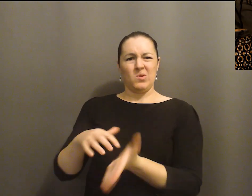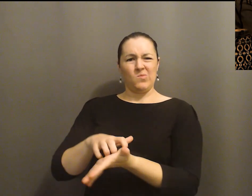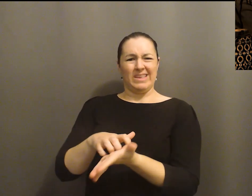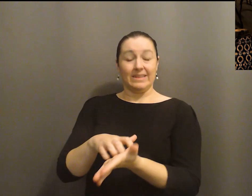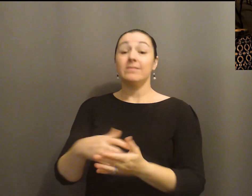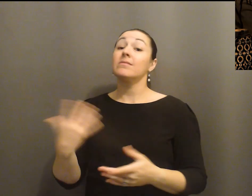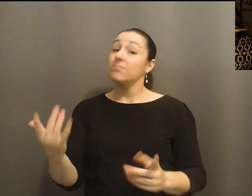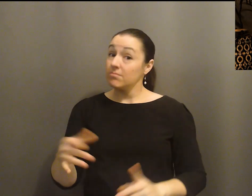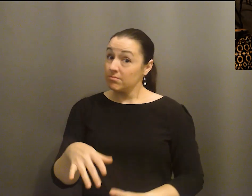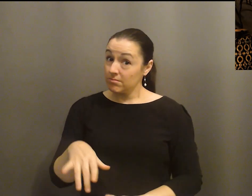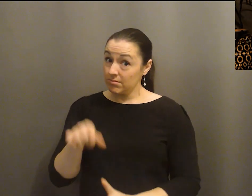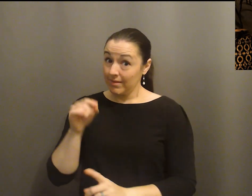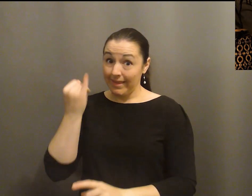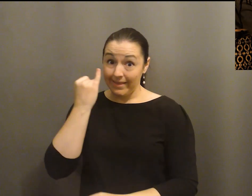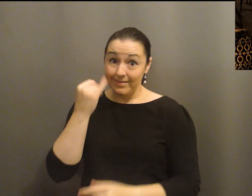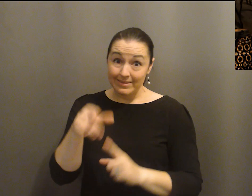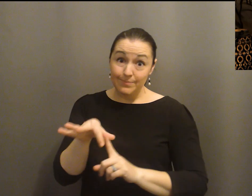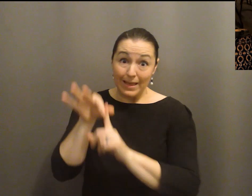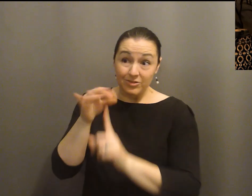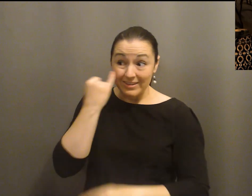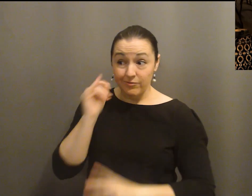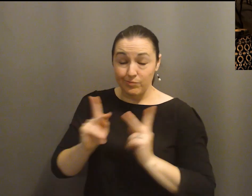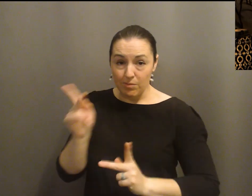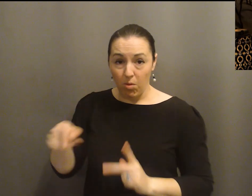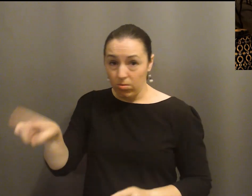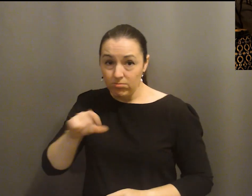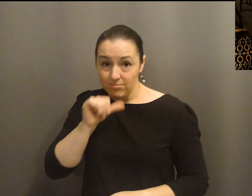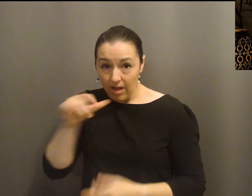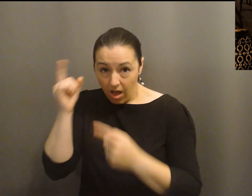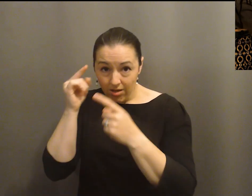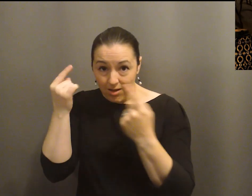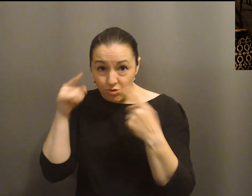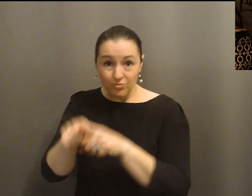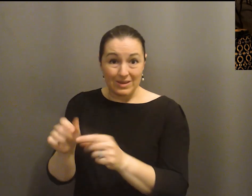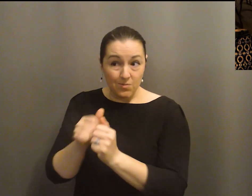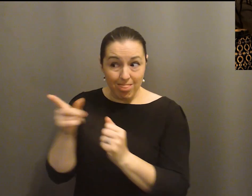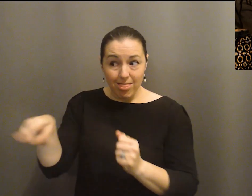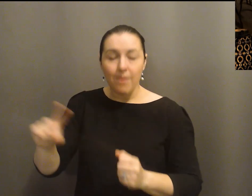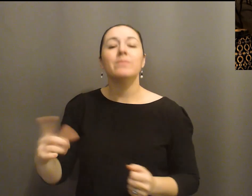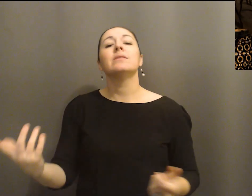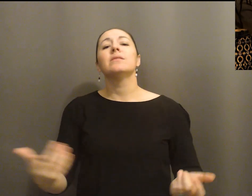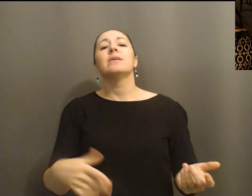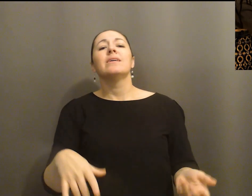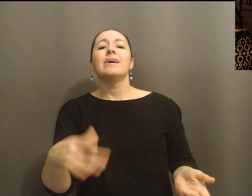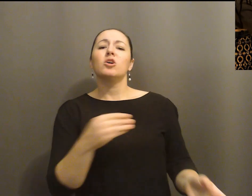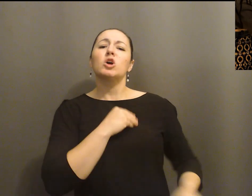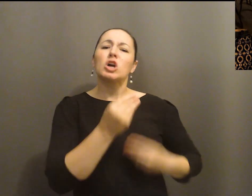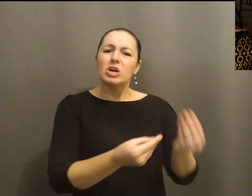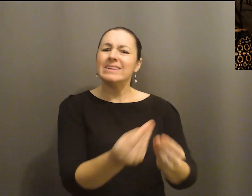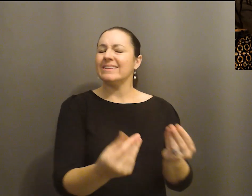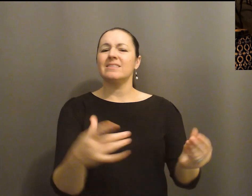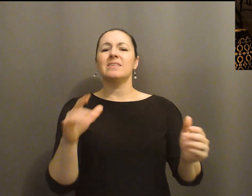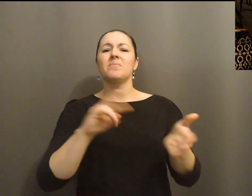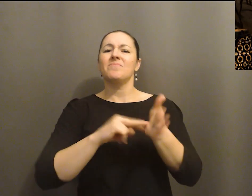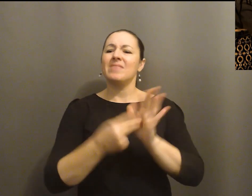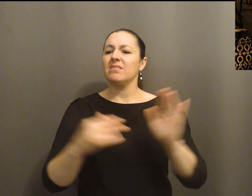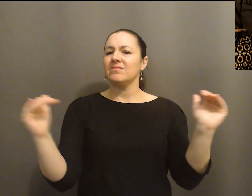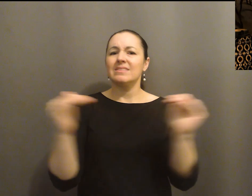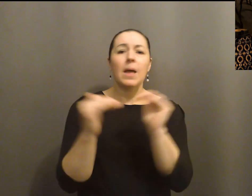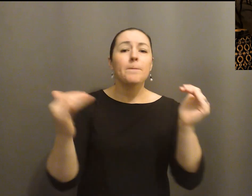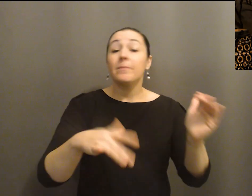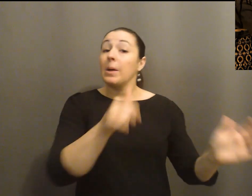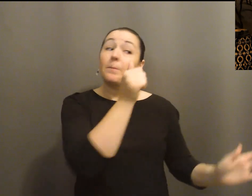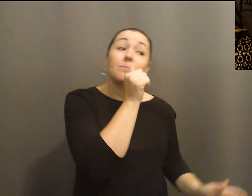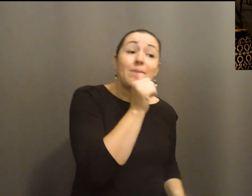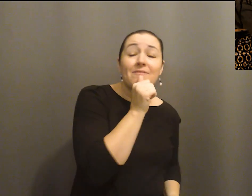people That we don't agree with Goodness involves integrity It's being the same No matter what group We are with The same